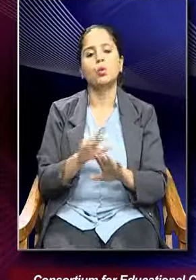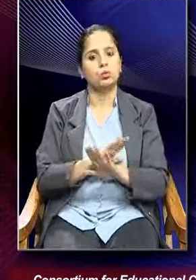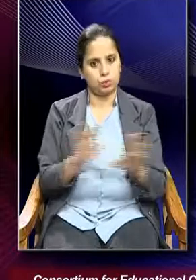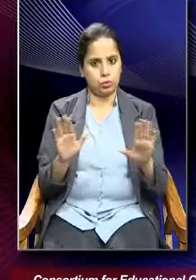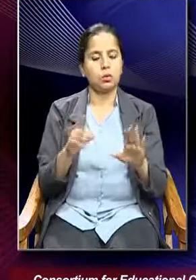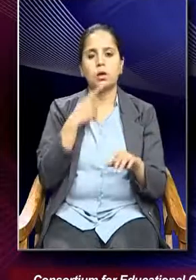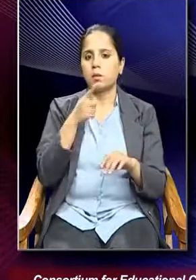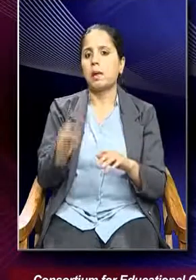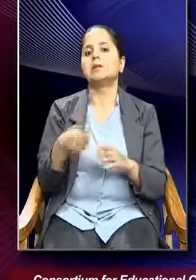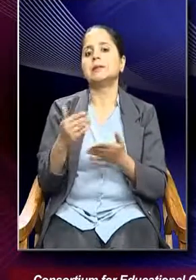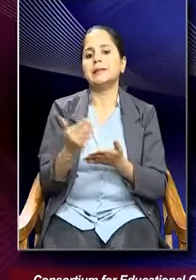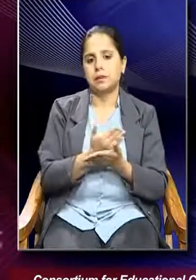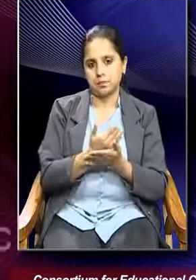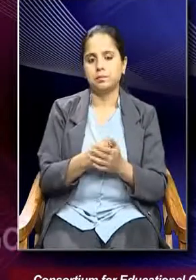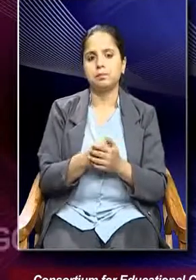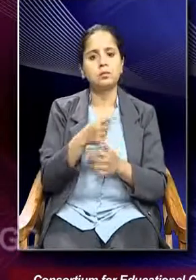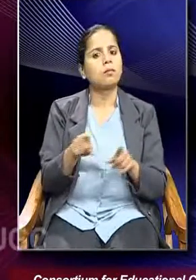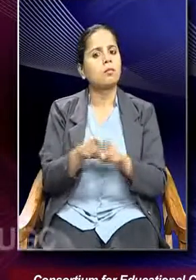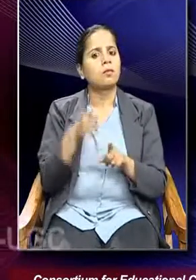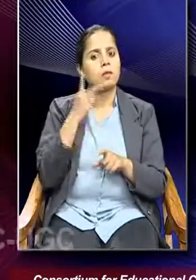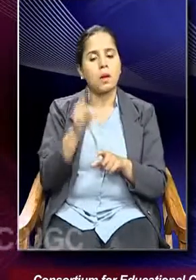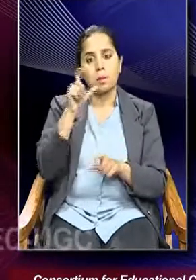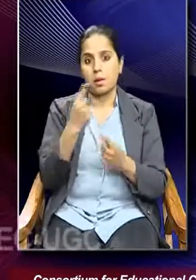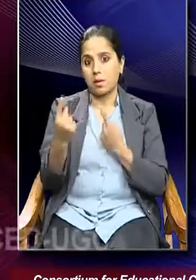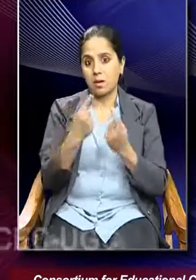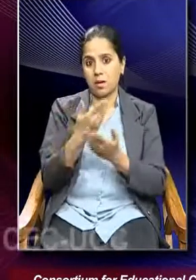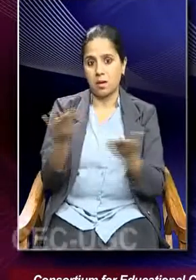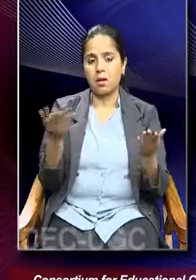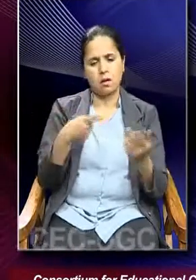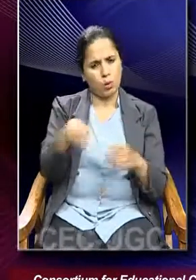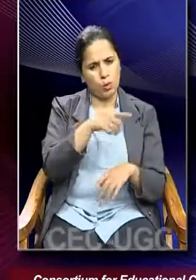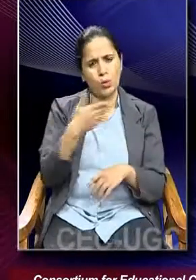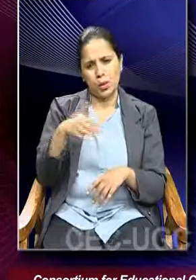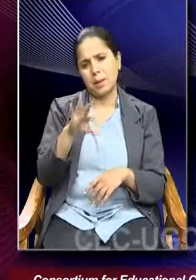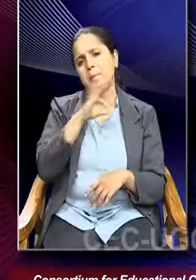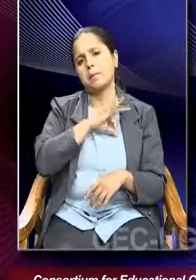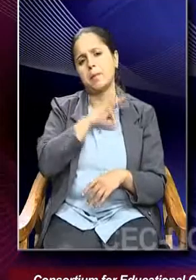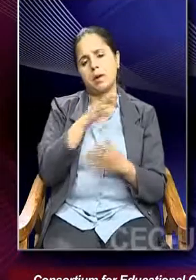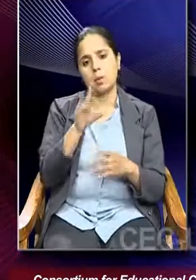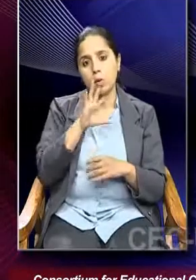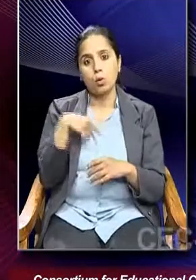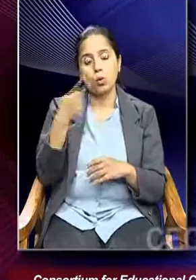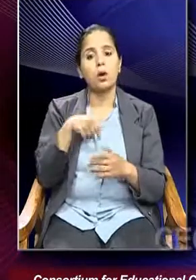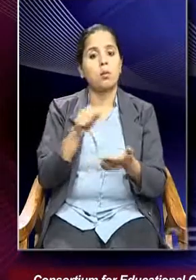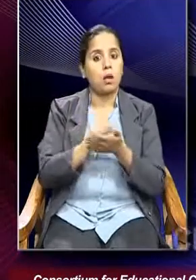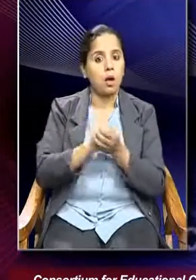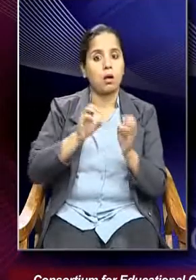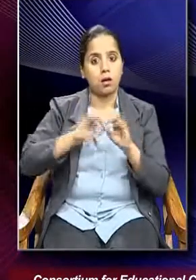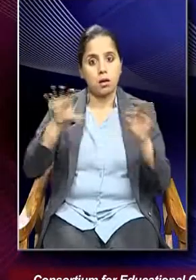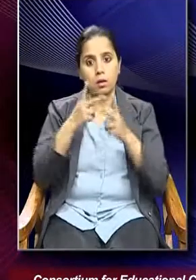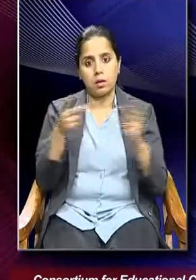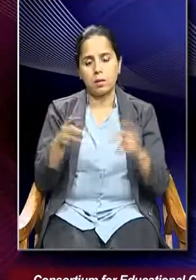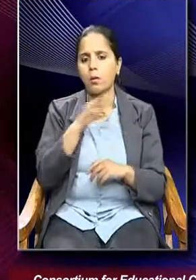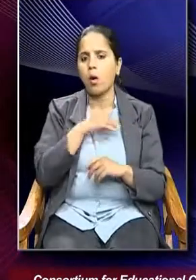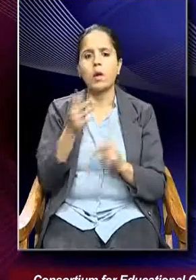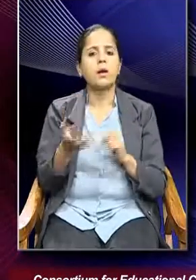is basically the consumers would be gaining out of it, and while the producers will not get any profit out